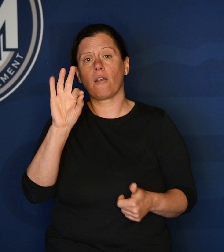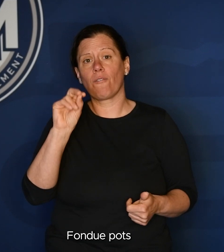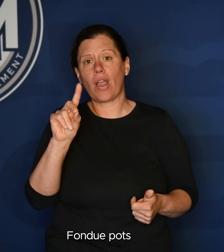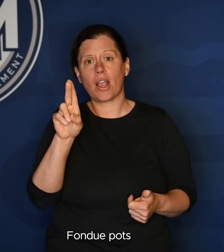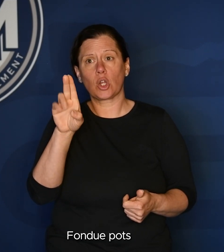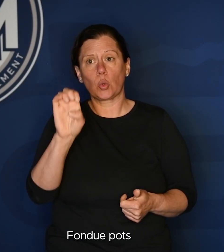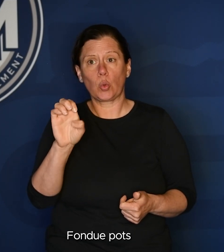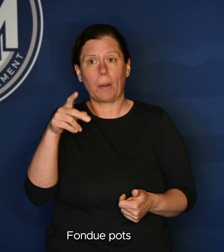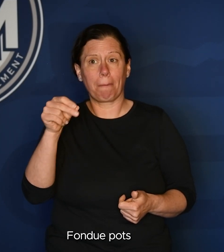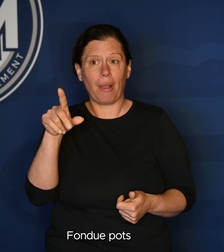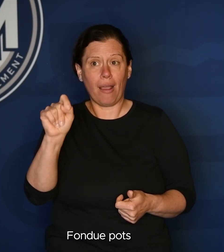Fondue pots.